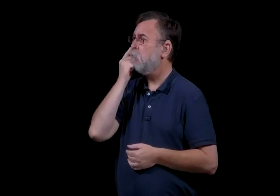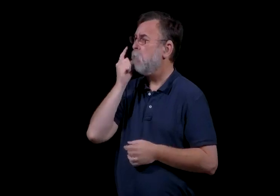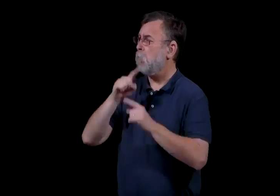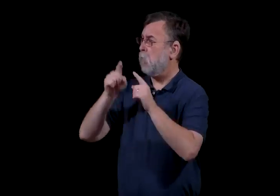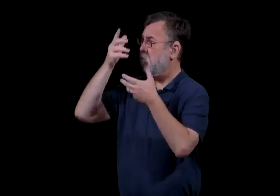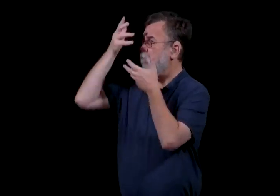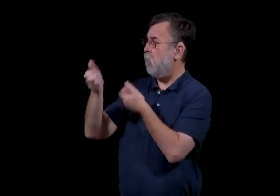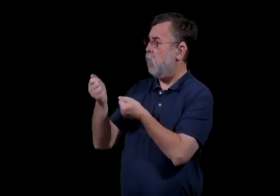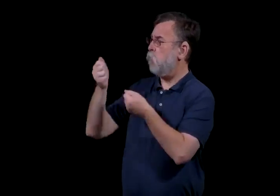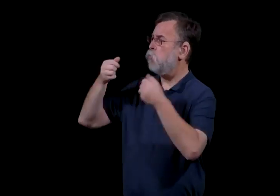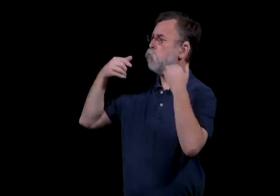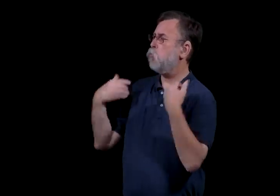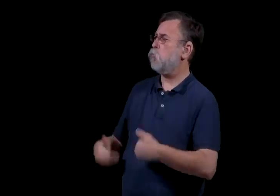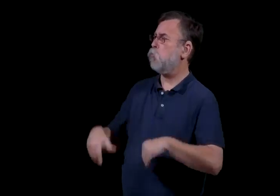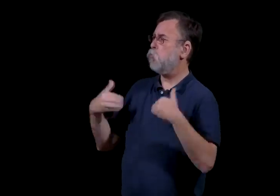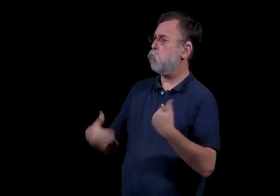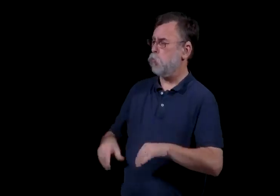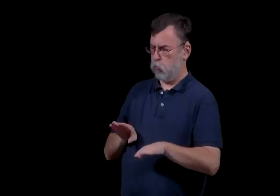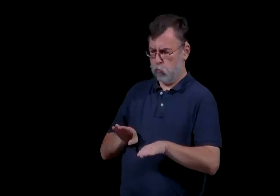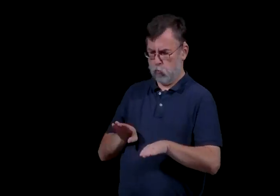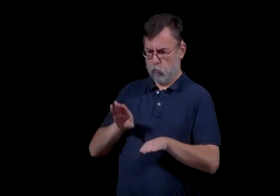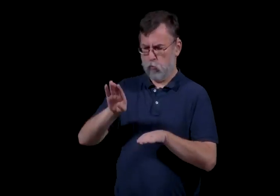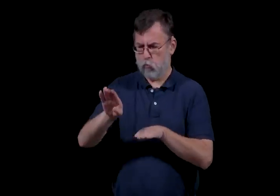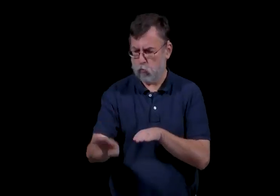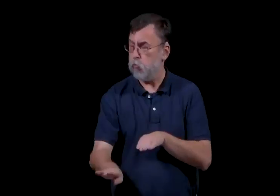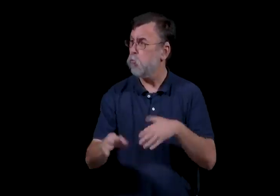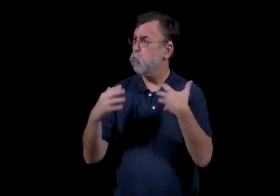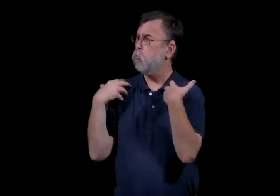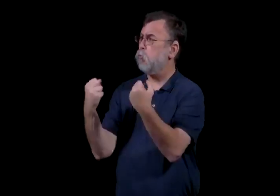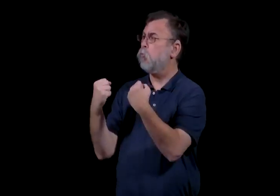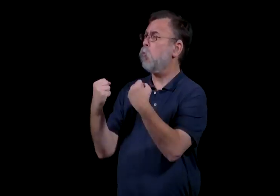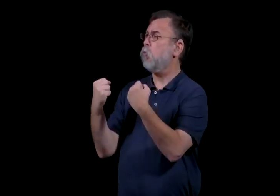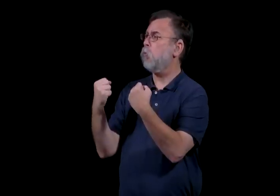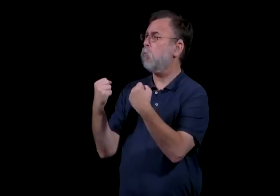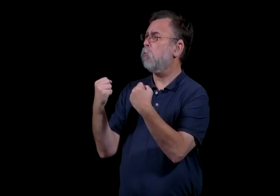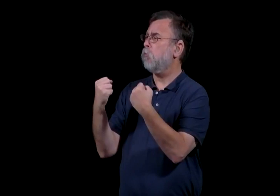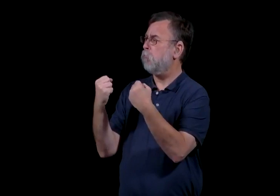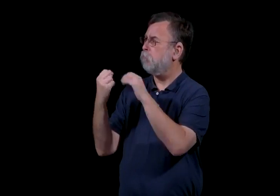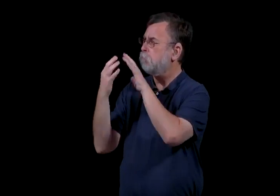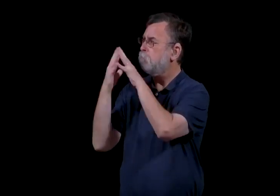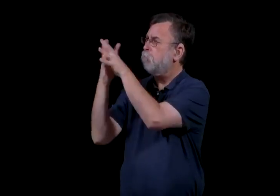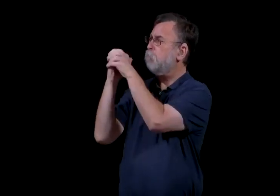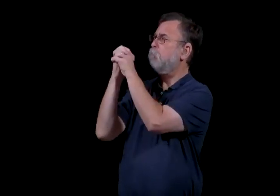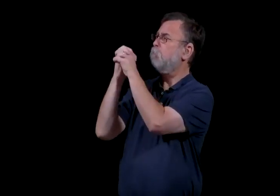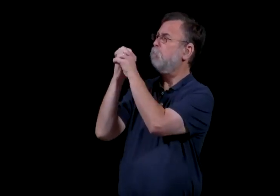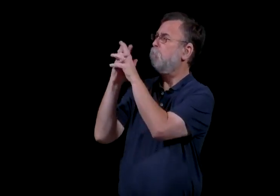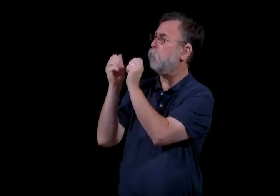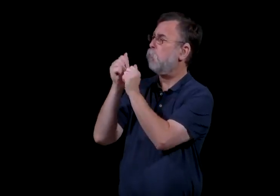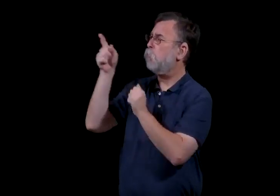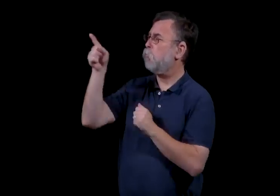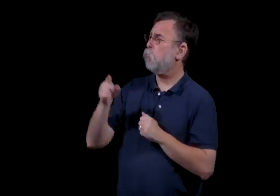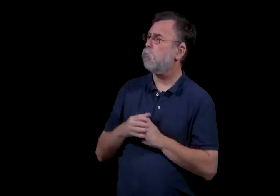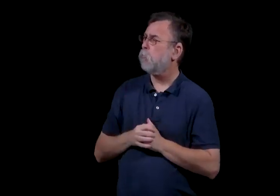Though we've never seen you with our eyes, we know by faith, we walk by faith and trust that you're with